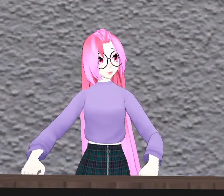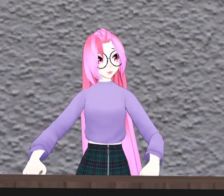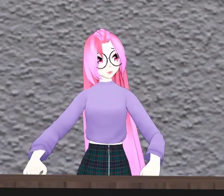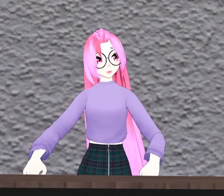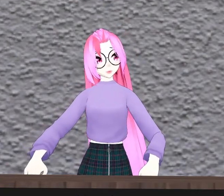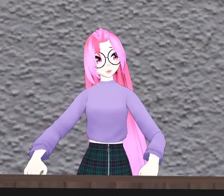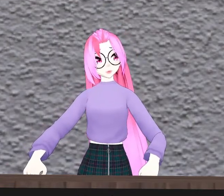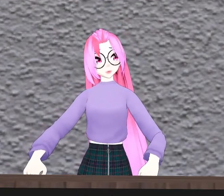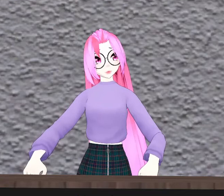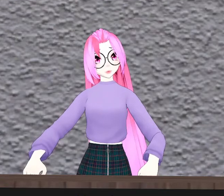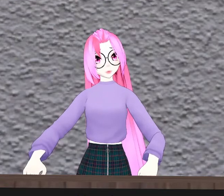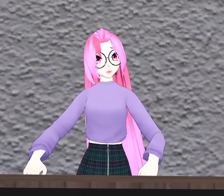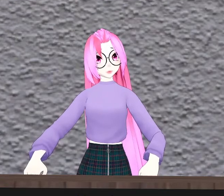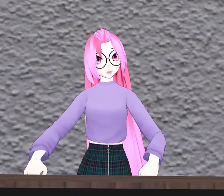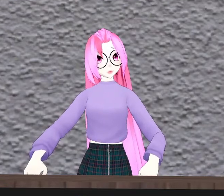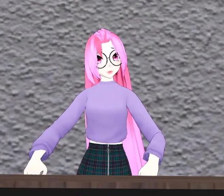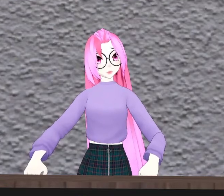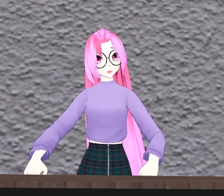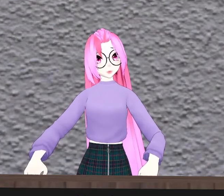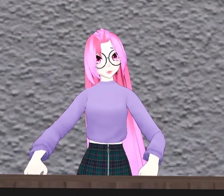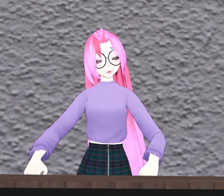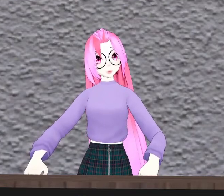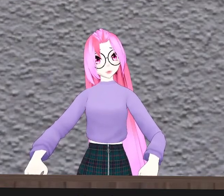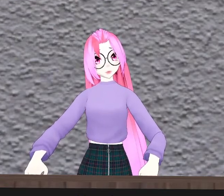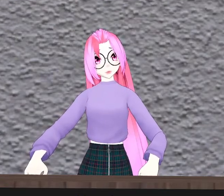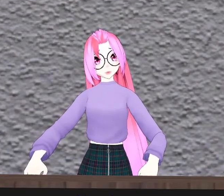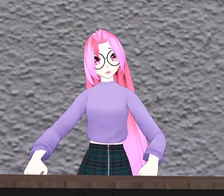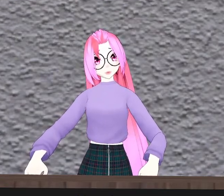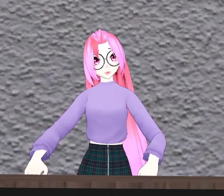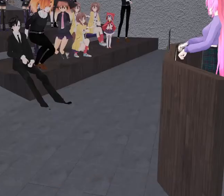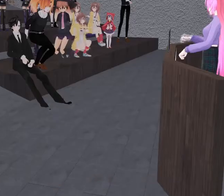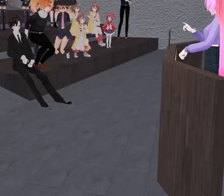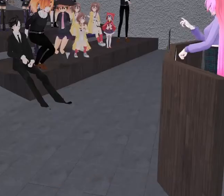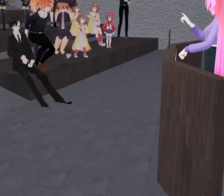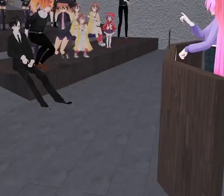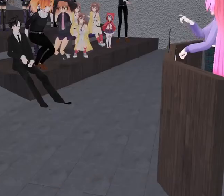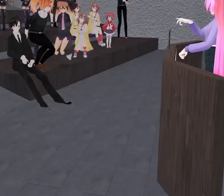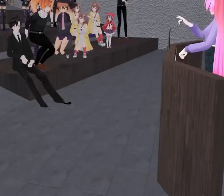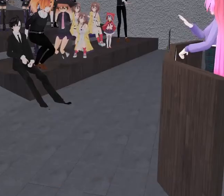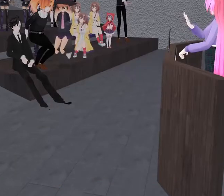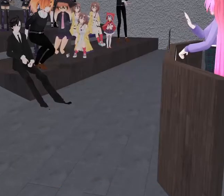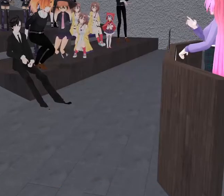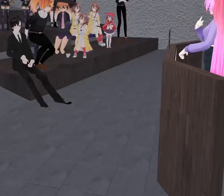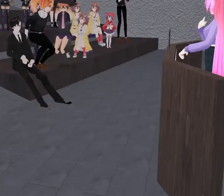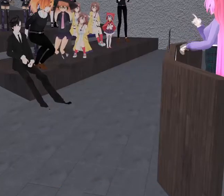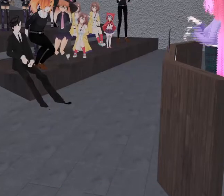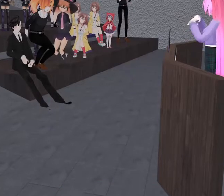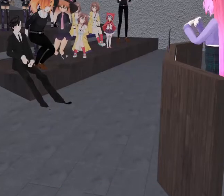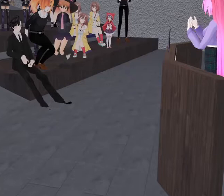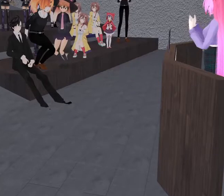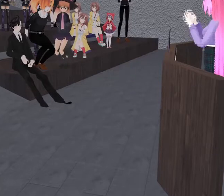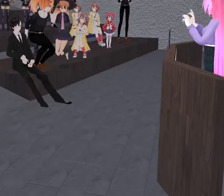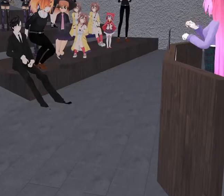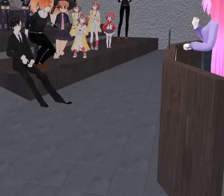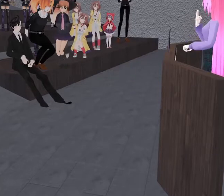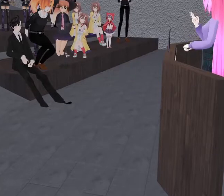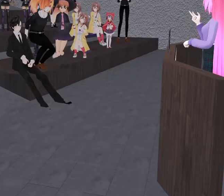clarify this, because I'm okay. This is on my end entirely. But I'm assuming like, how do I spot